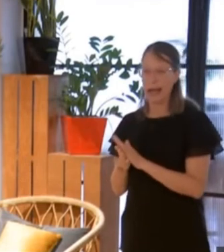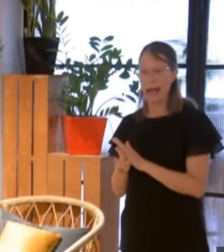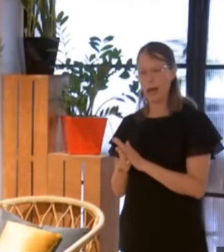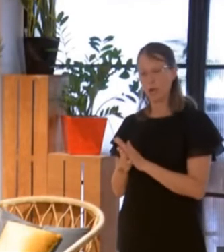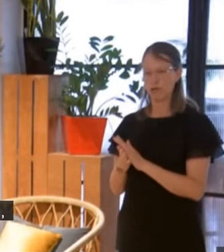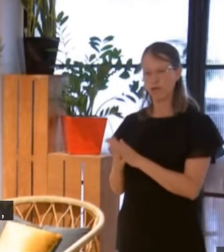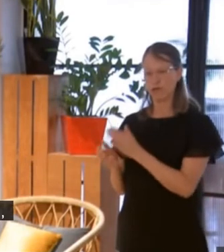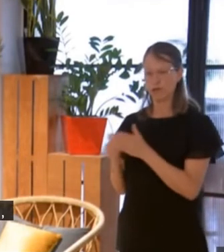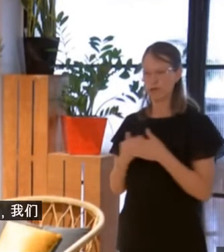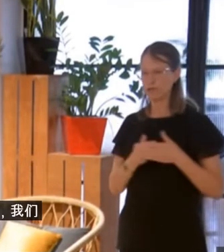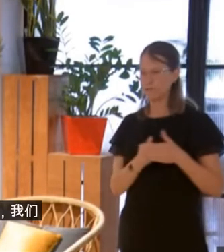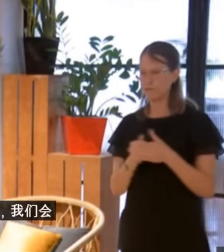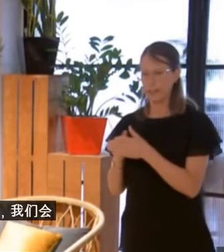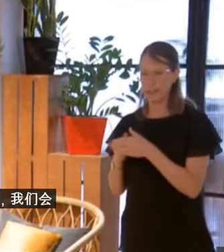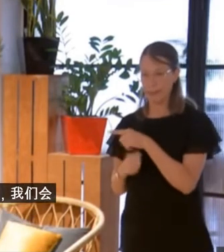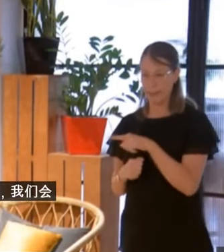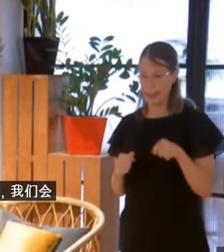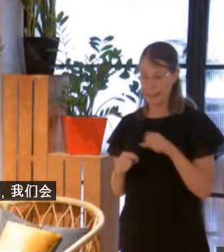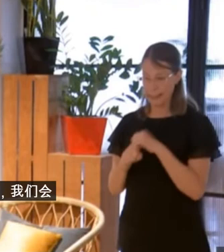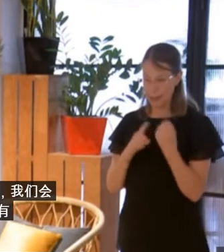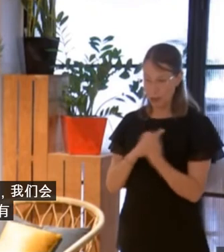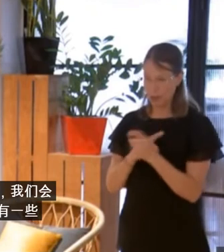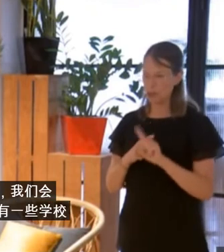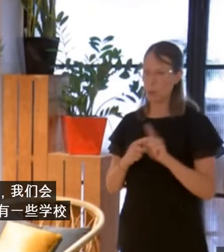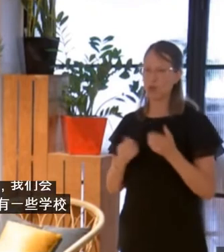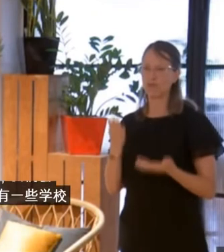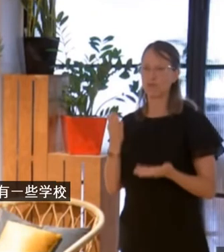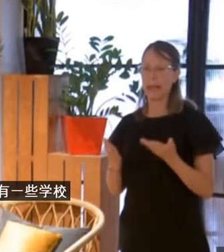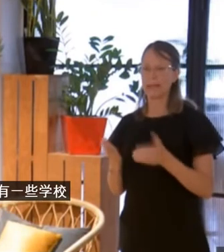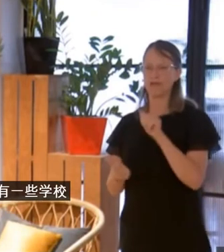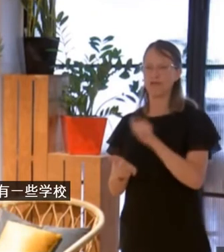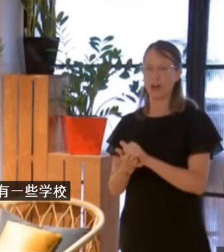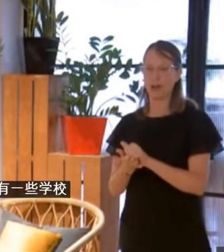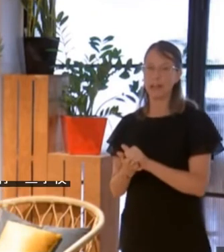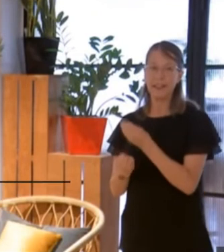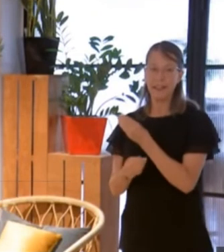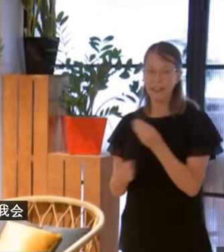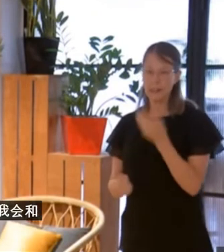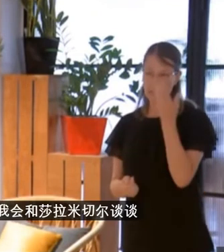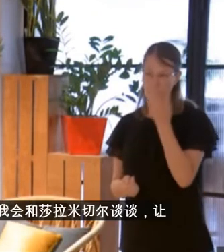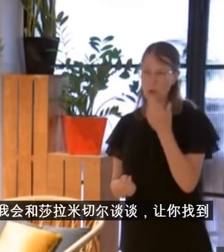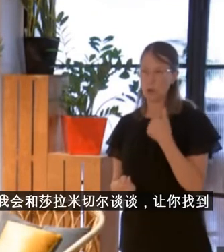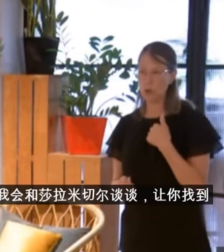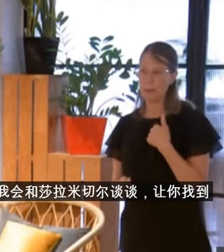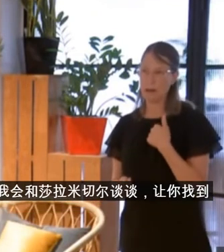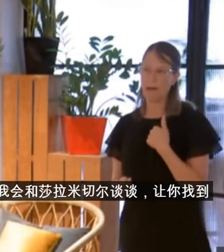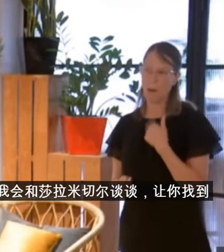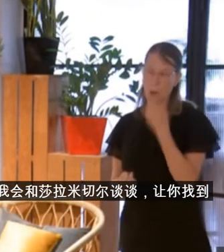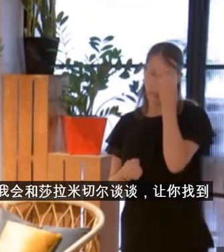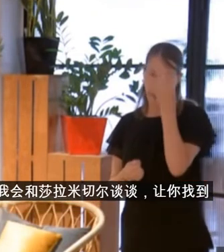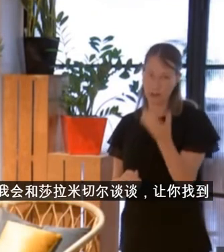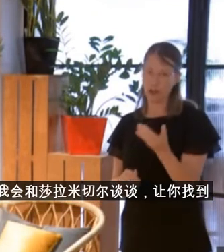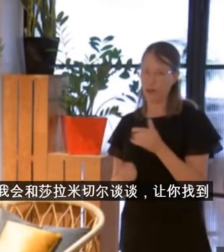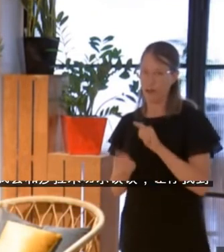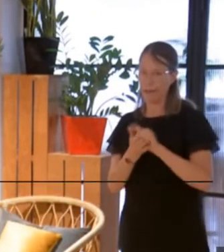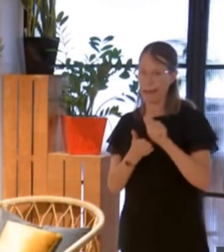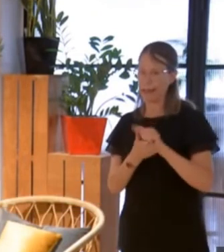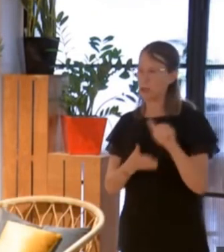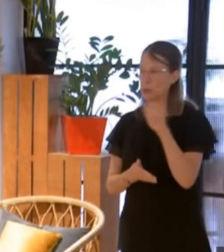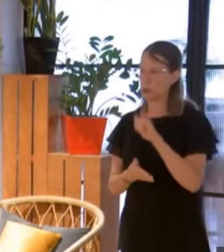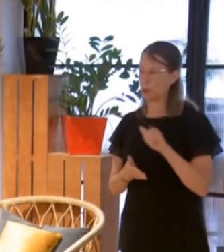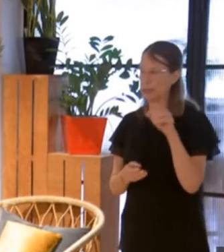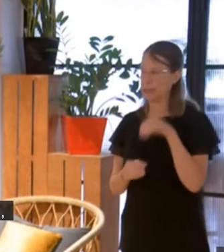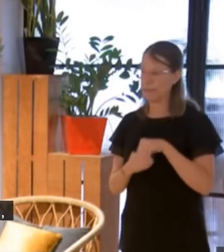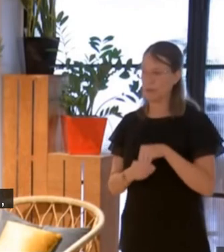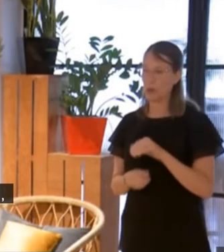be improved, and we'll work through. But there's some schools, and I'll come back to you. I'll speak to Sarah Mitchell this morning and get you the schools that are involved. But there'll